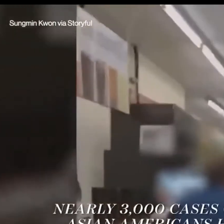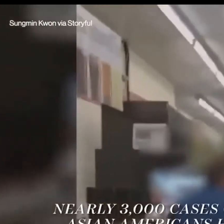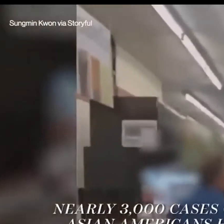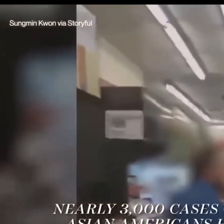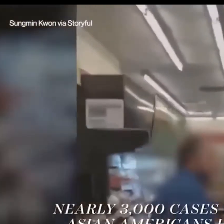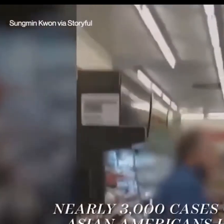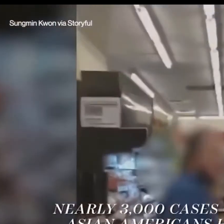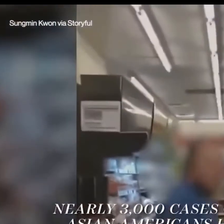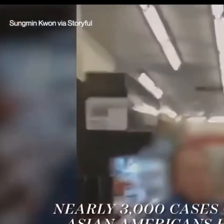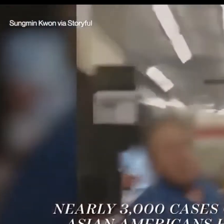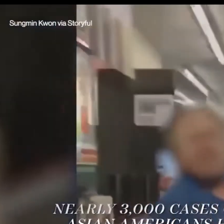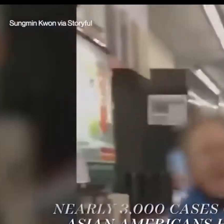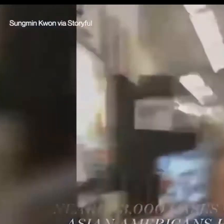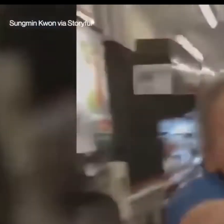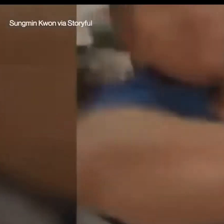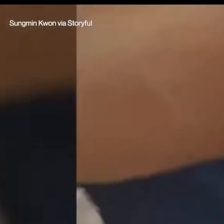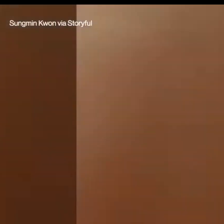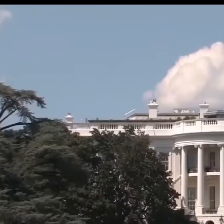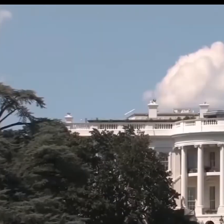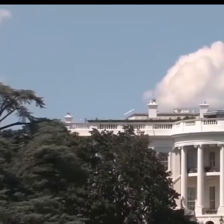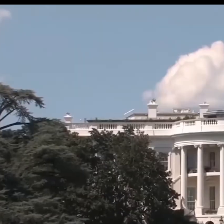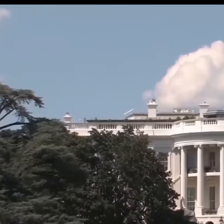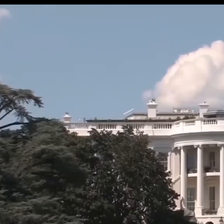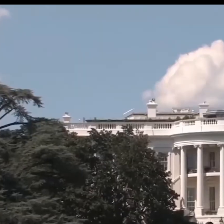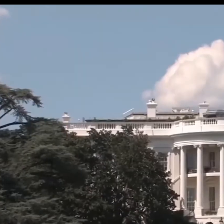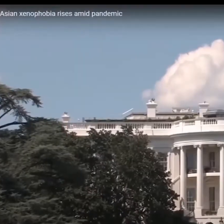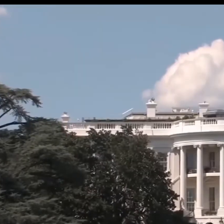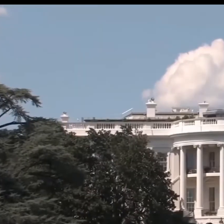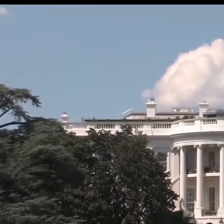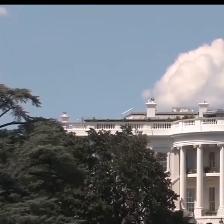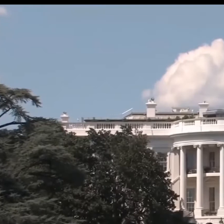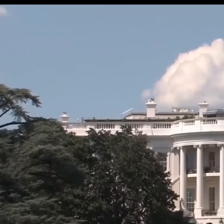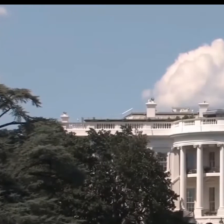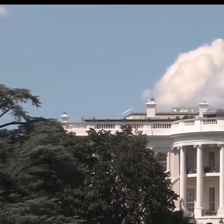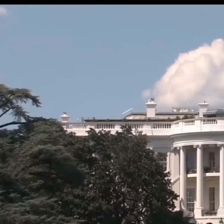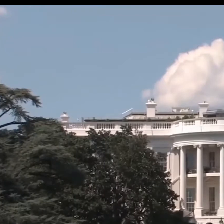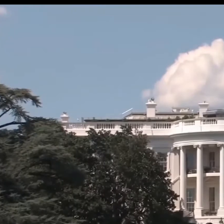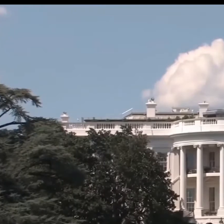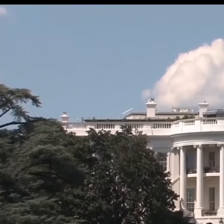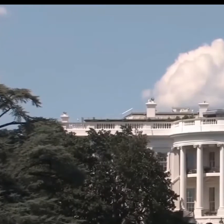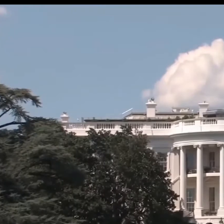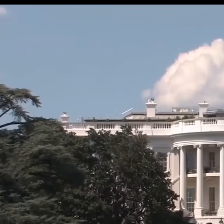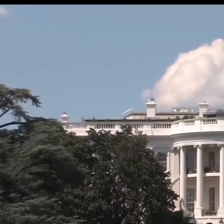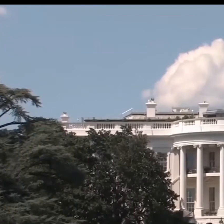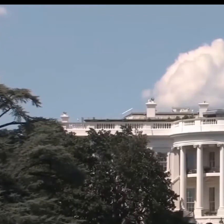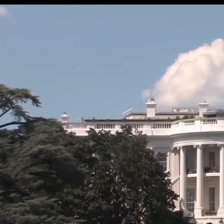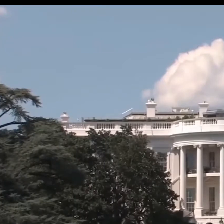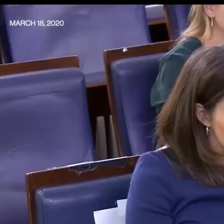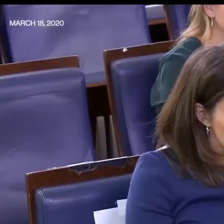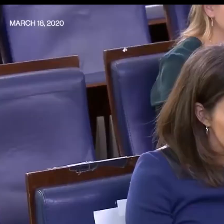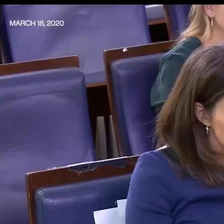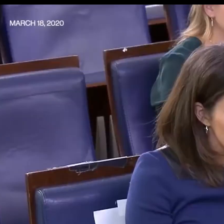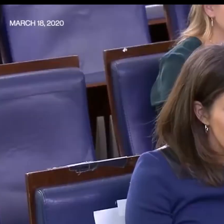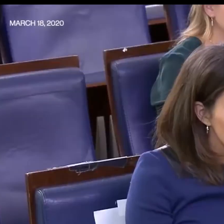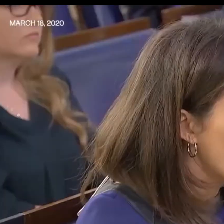No, you pushed me, bro. We got evidence. There are reports of dozens of incidents of bias against Chinese Americans